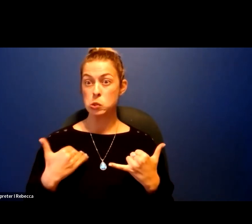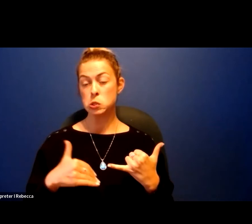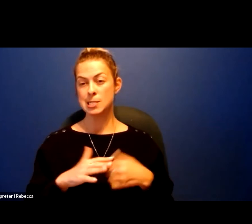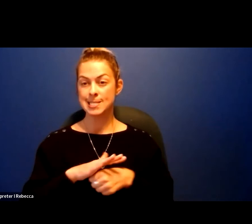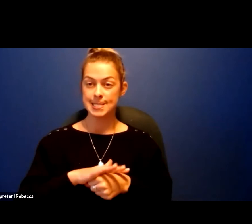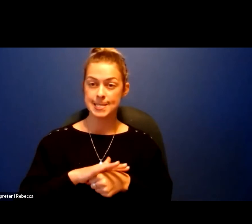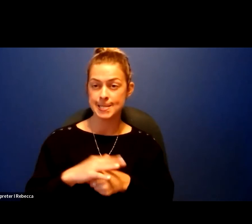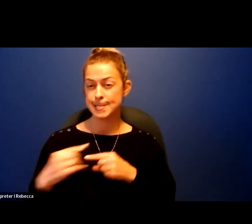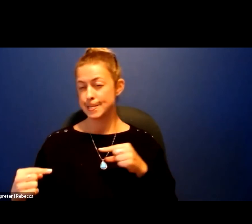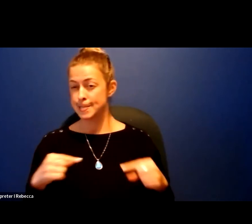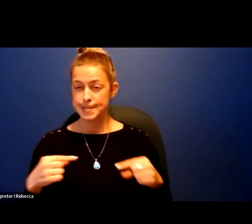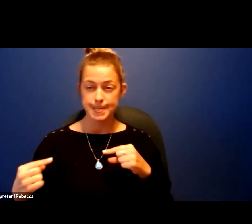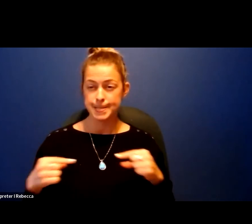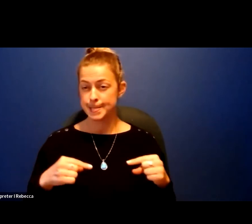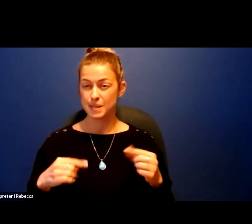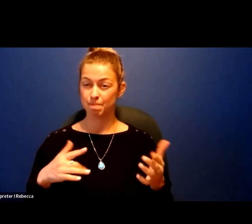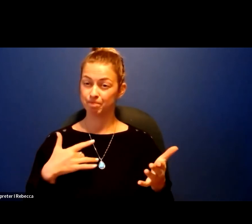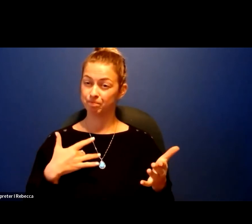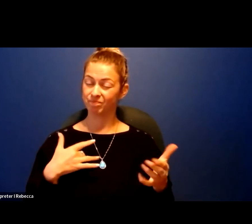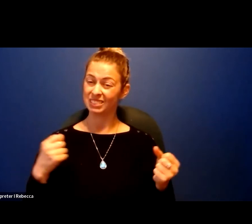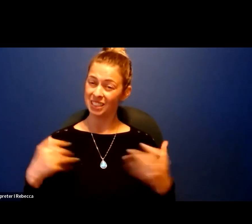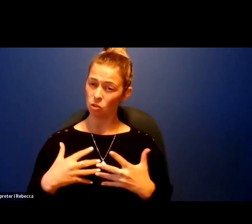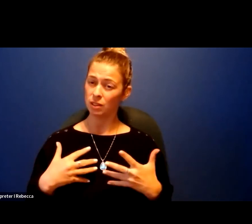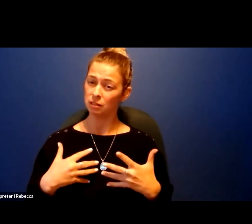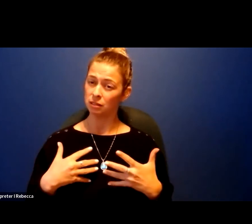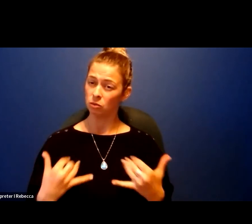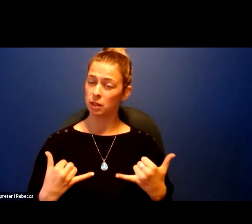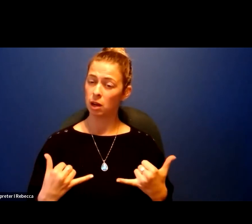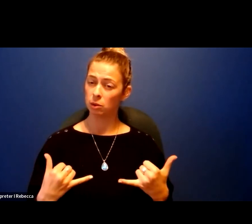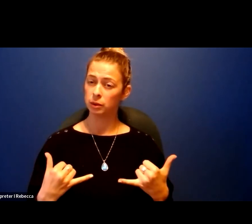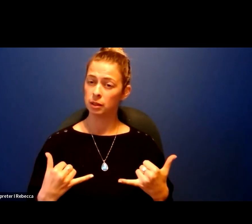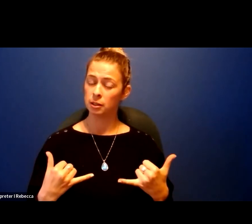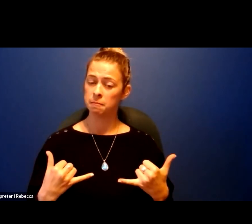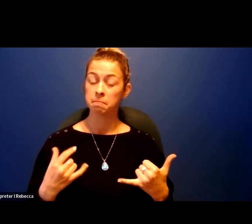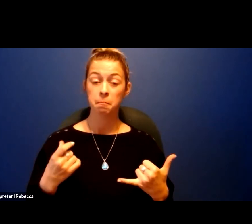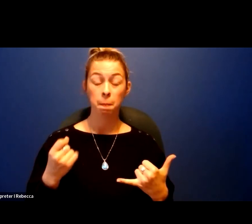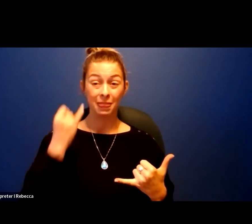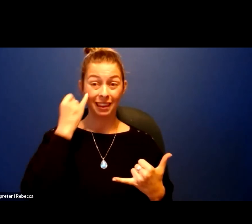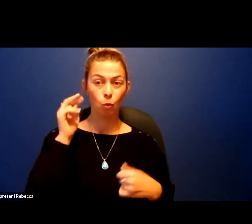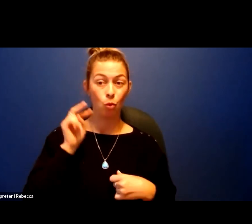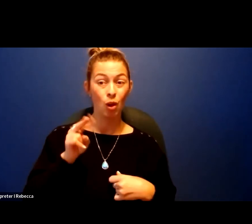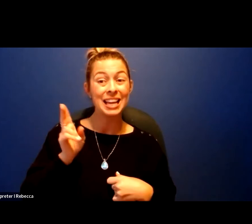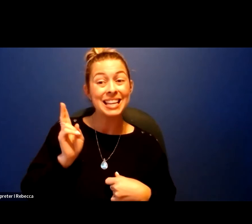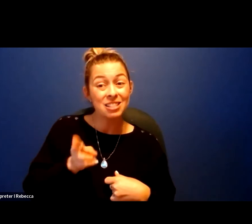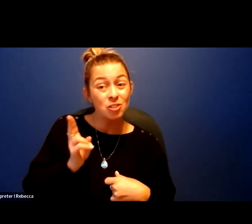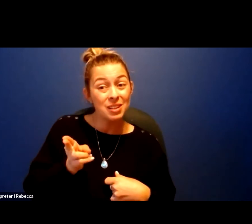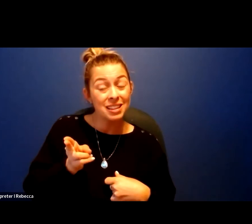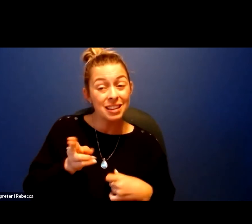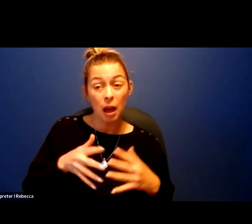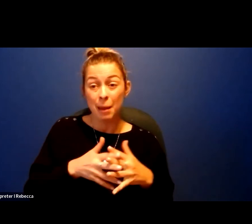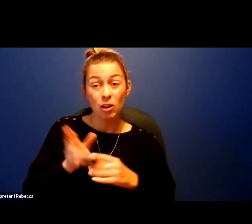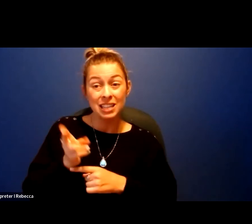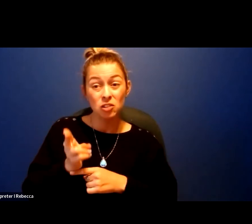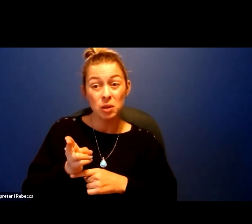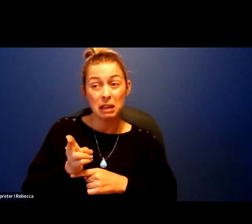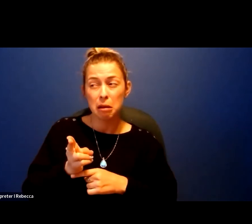as frightening for some of us as this moment is, if we study history, we should remember that American history is full of